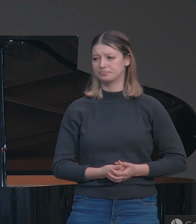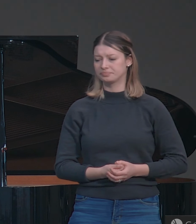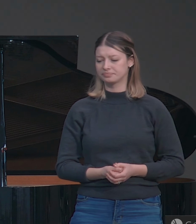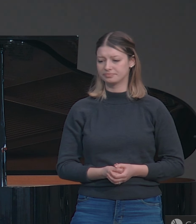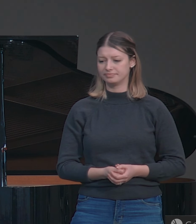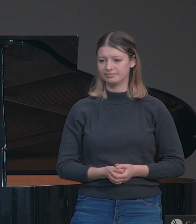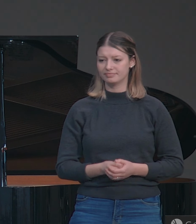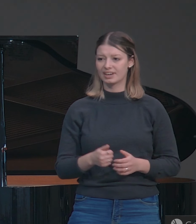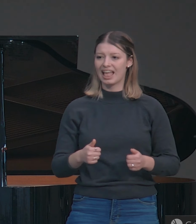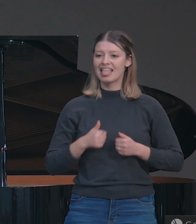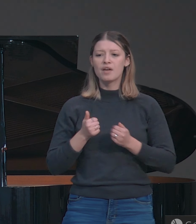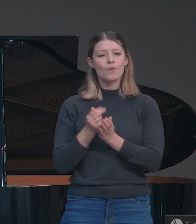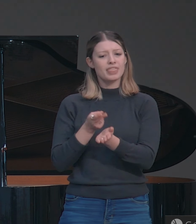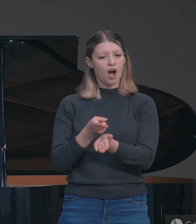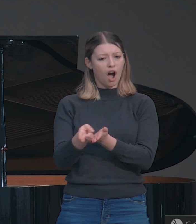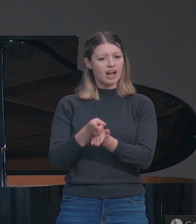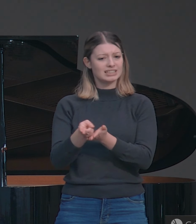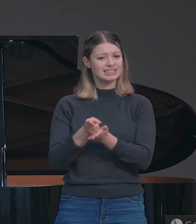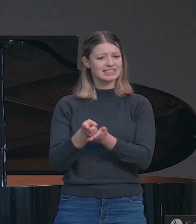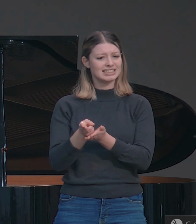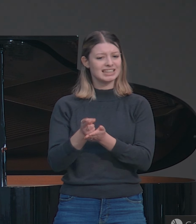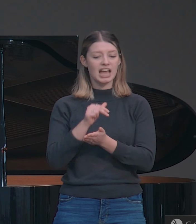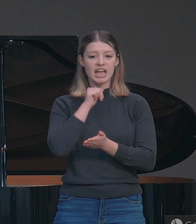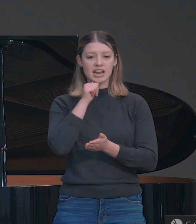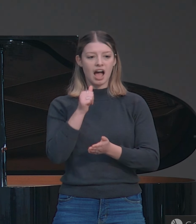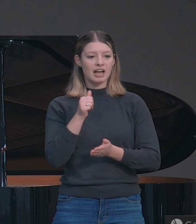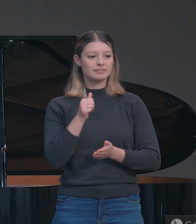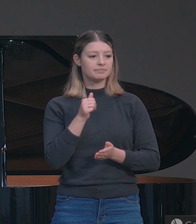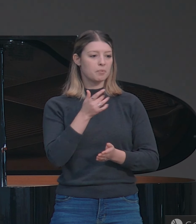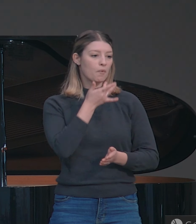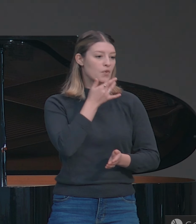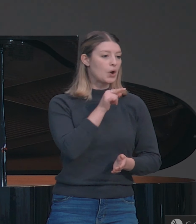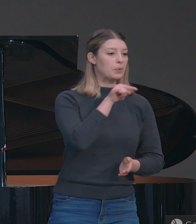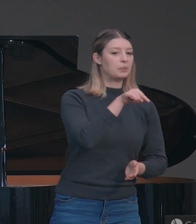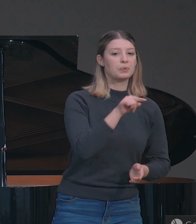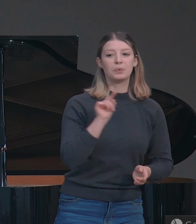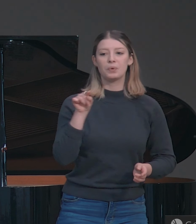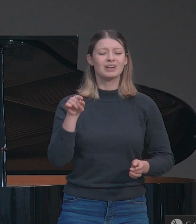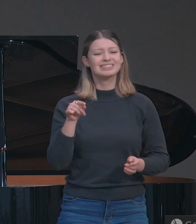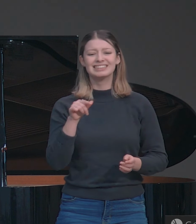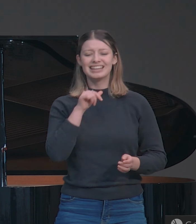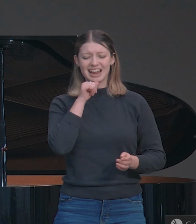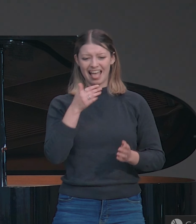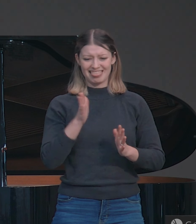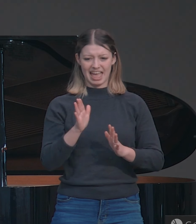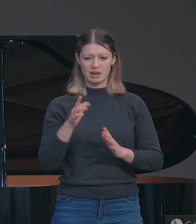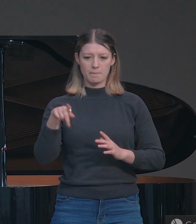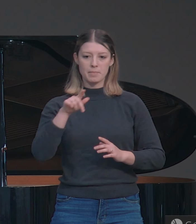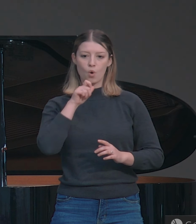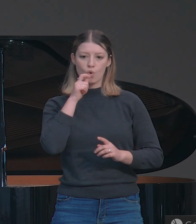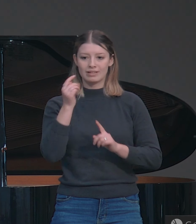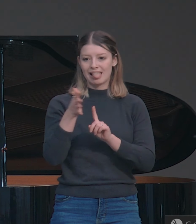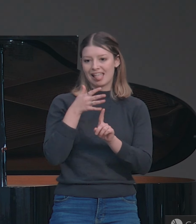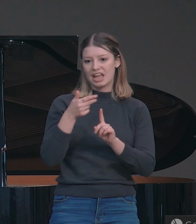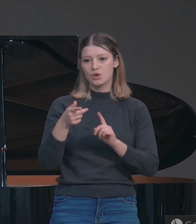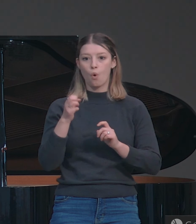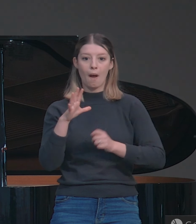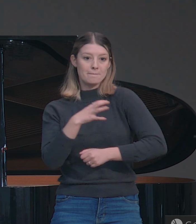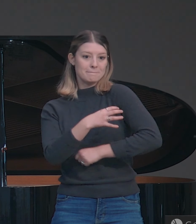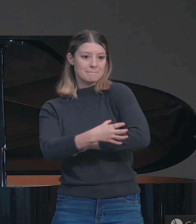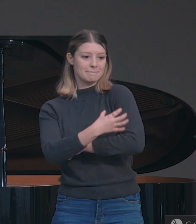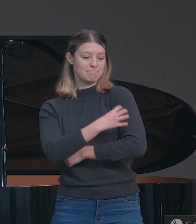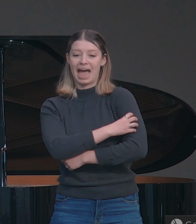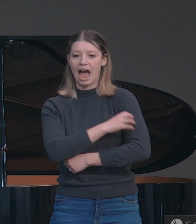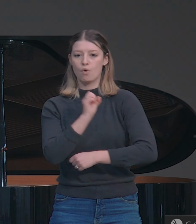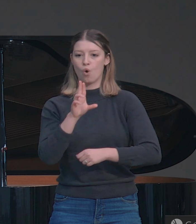To live with integrity, to show impartiality, to not be swayed by bribes or power or privilege. You